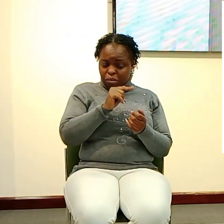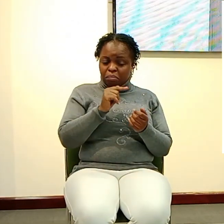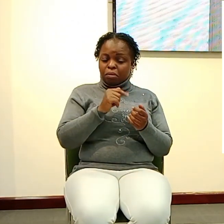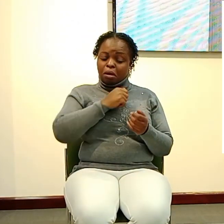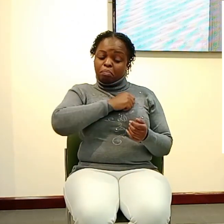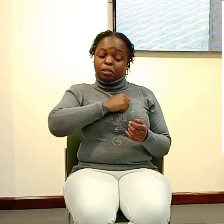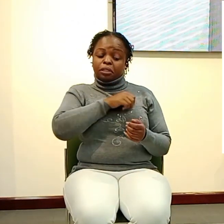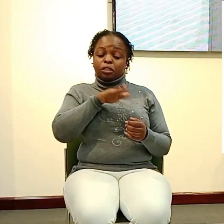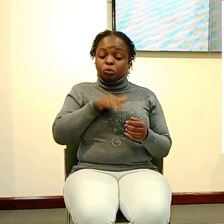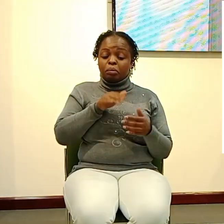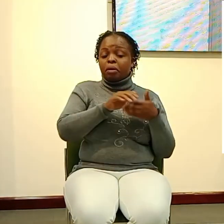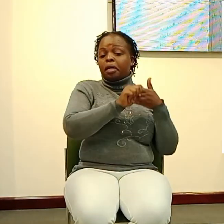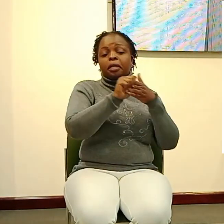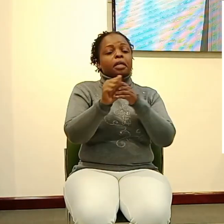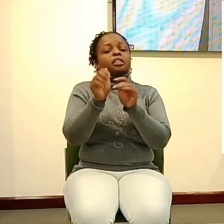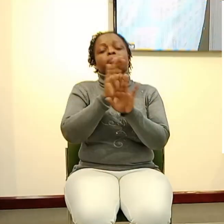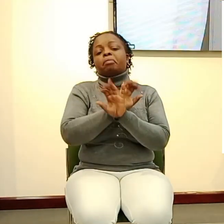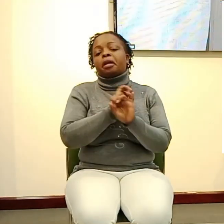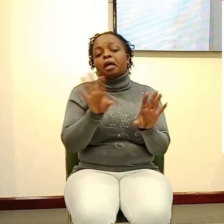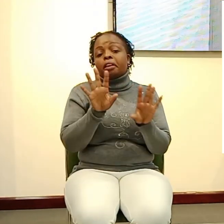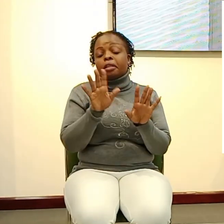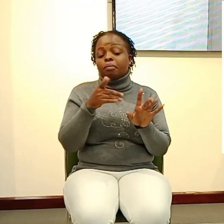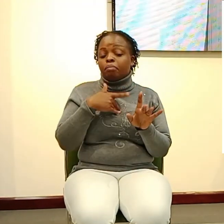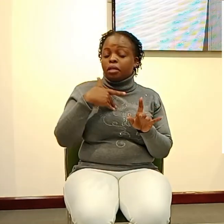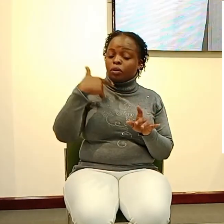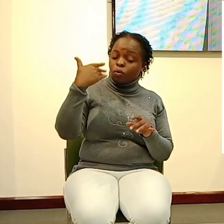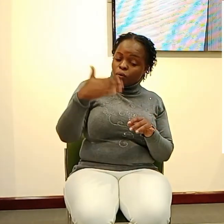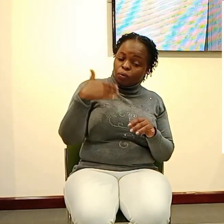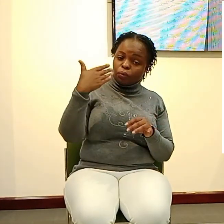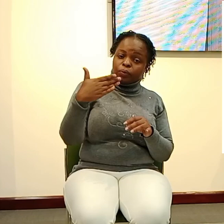all. And I've always told you.